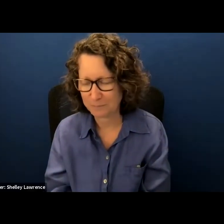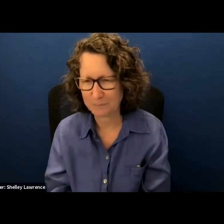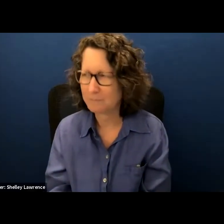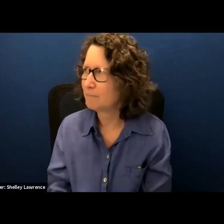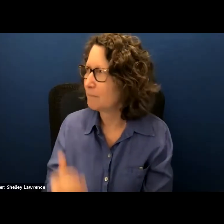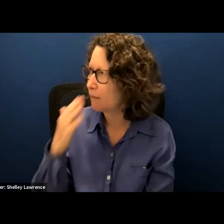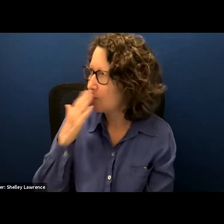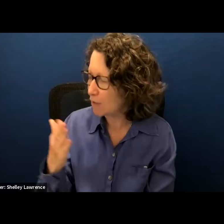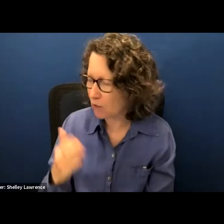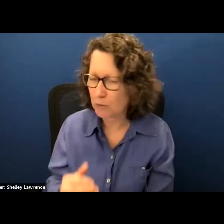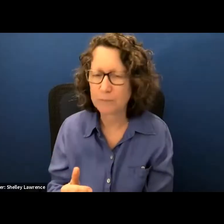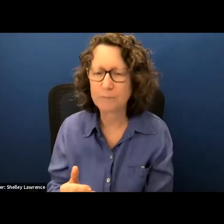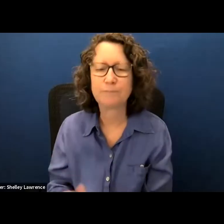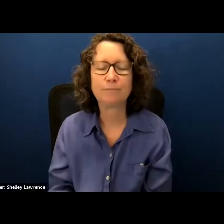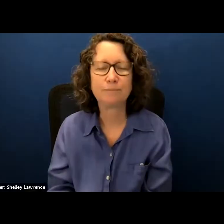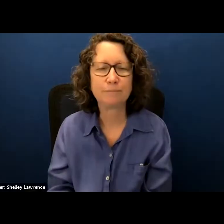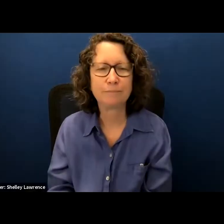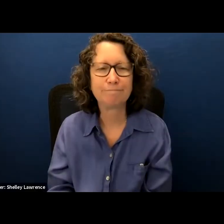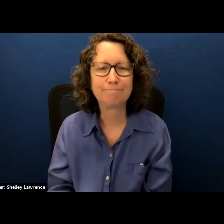thank you.